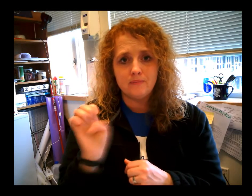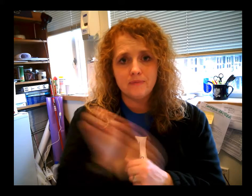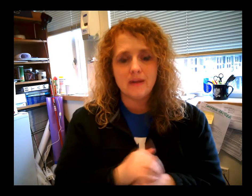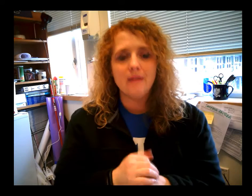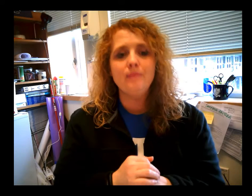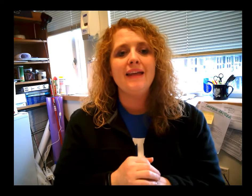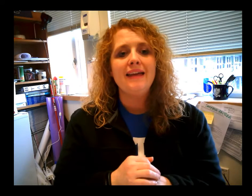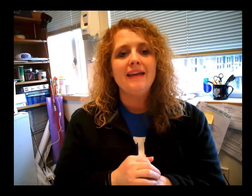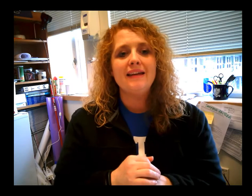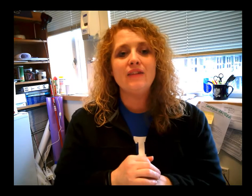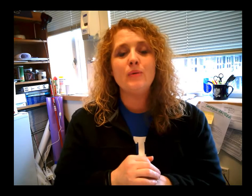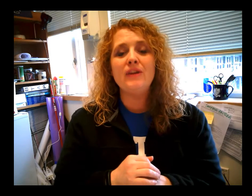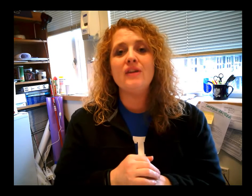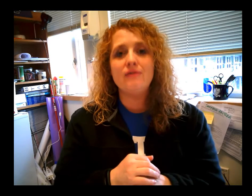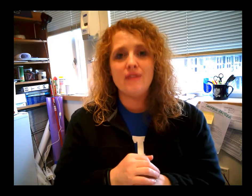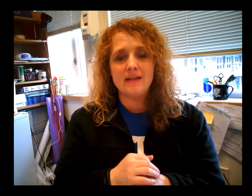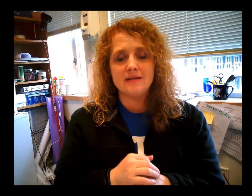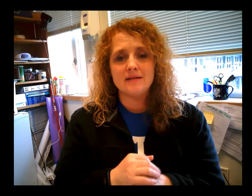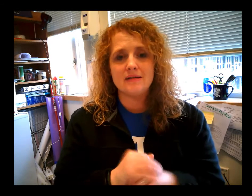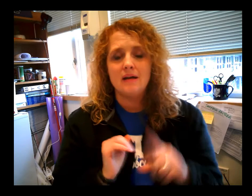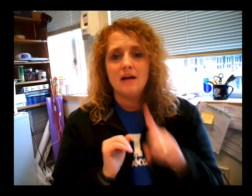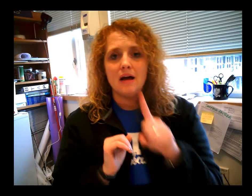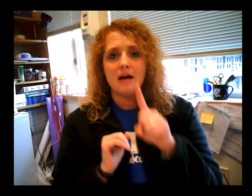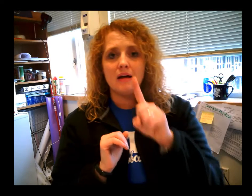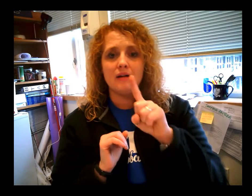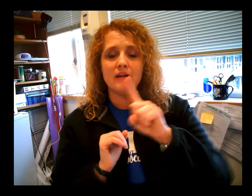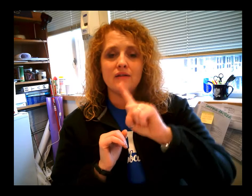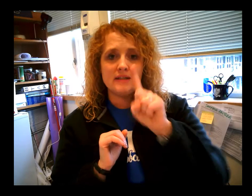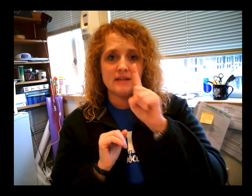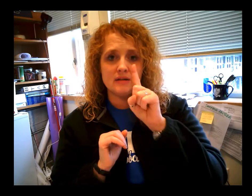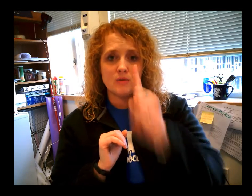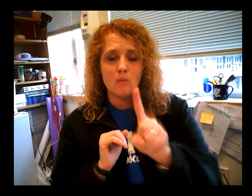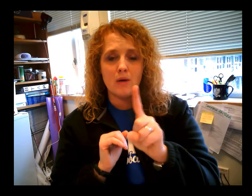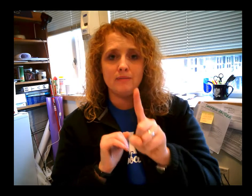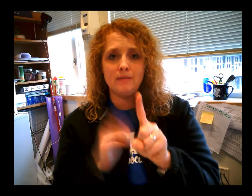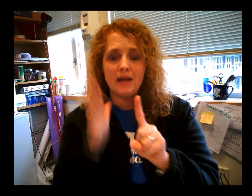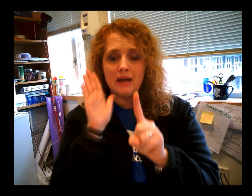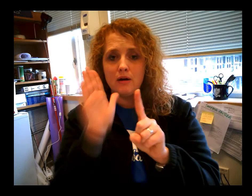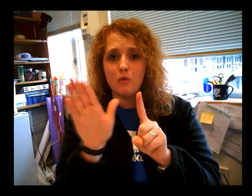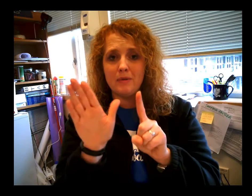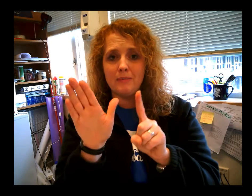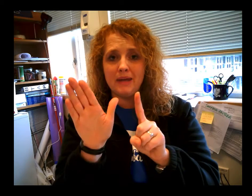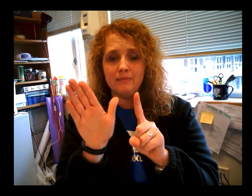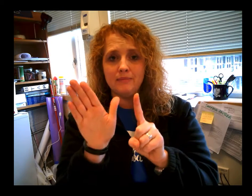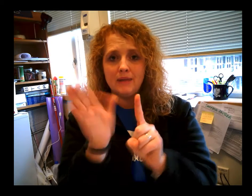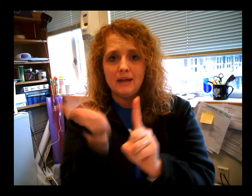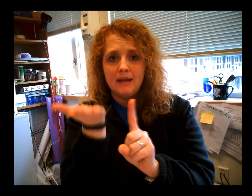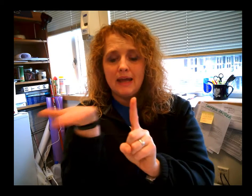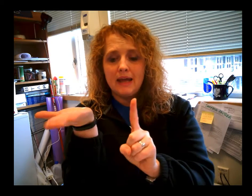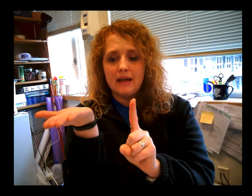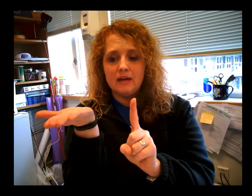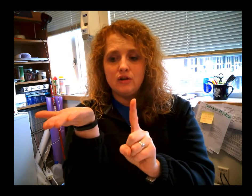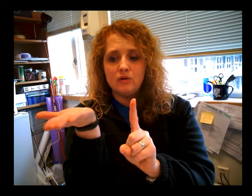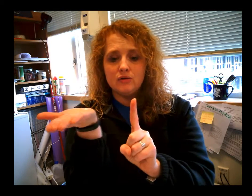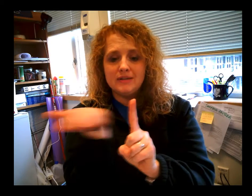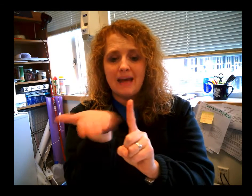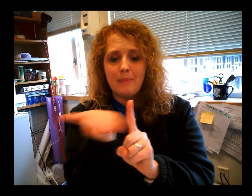okay. Next one is convince. Convince is a 1 and an open B, and you're tapping.